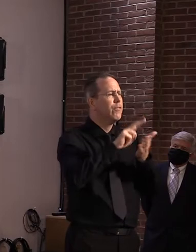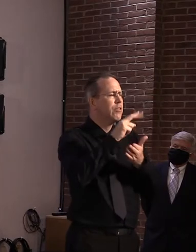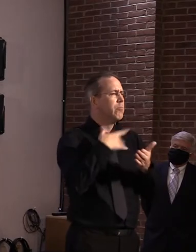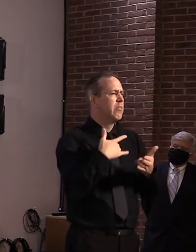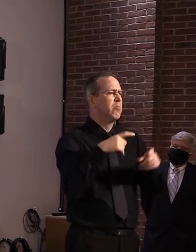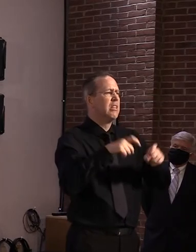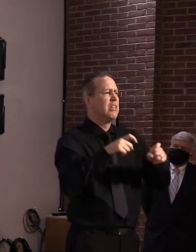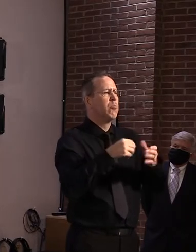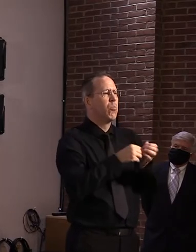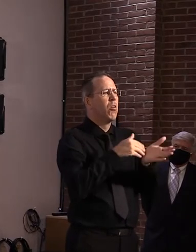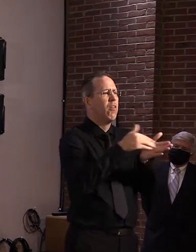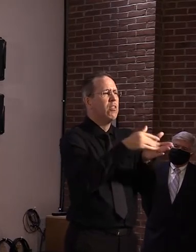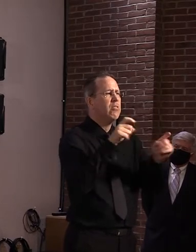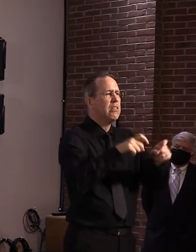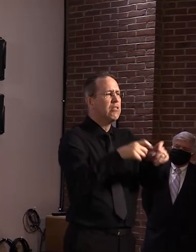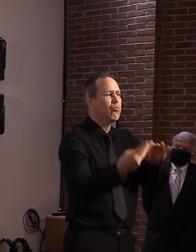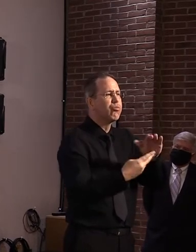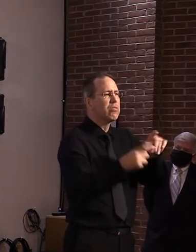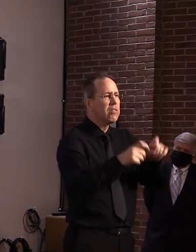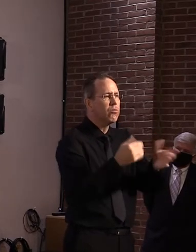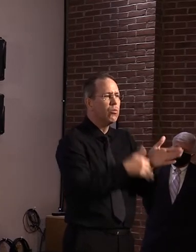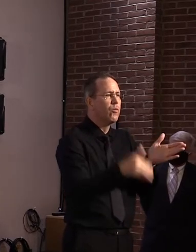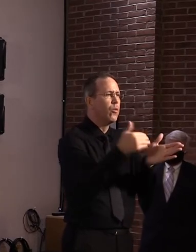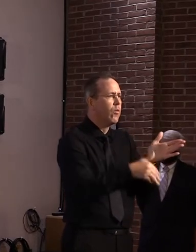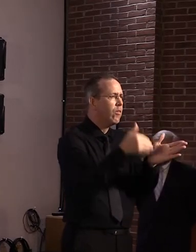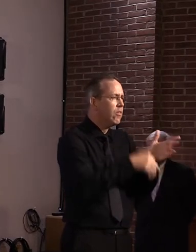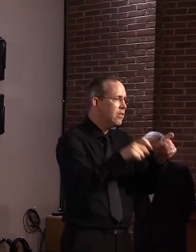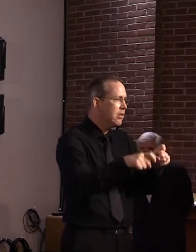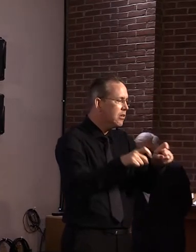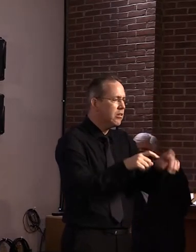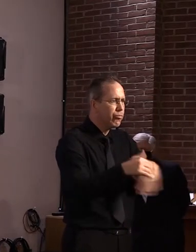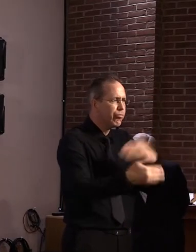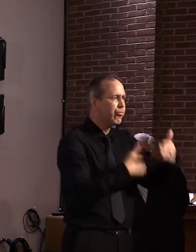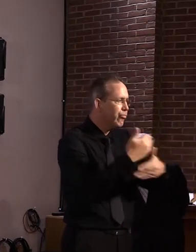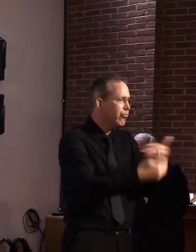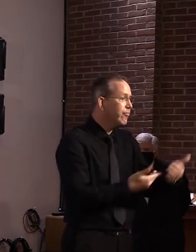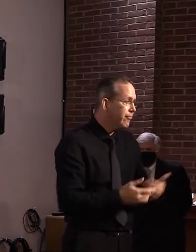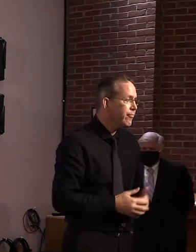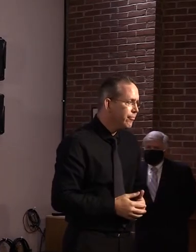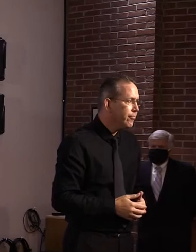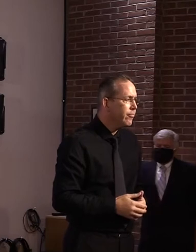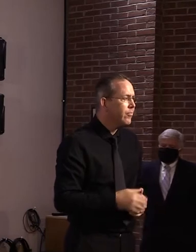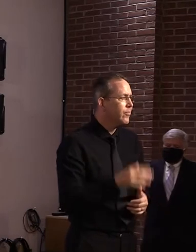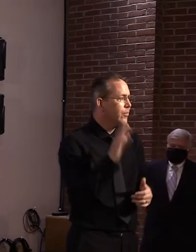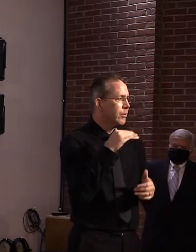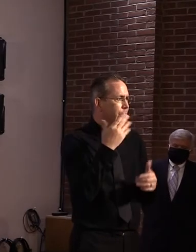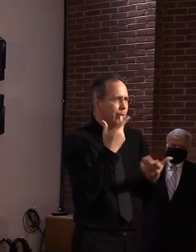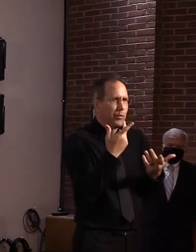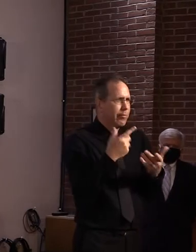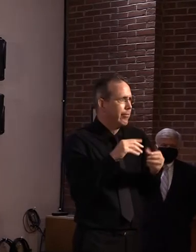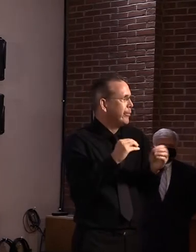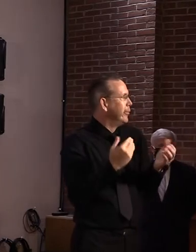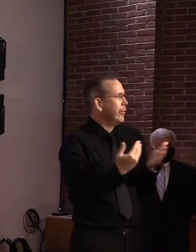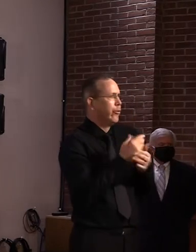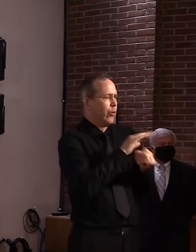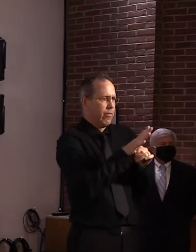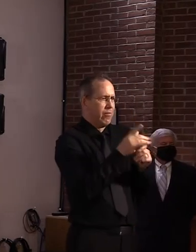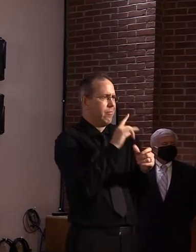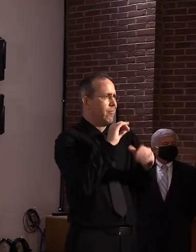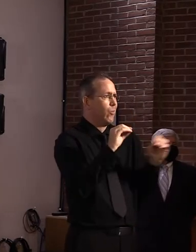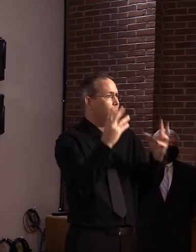because they really don't have a lot to draw upon in terms of all of the prior science that's out